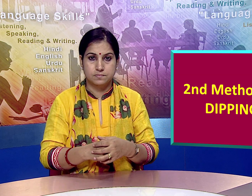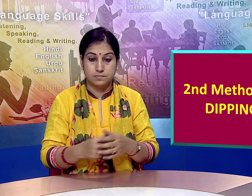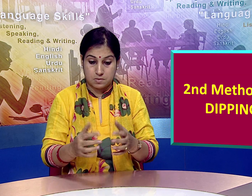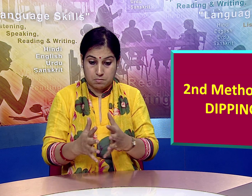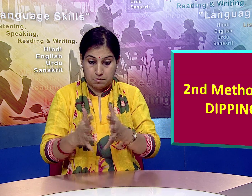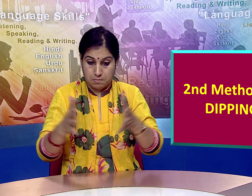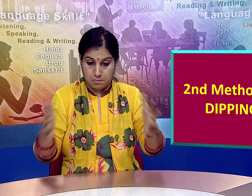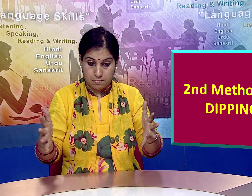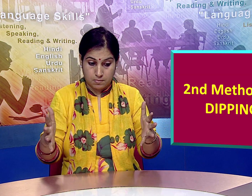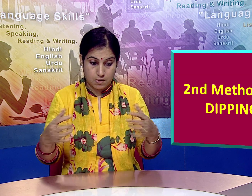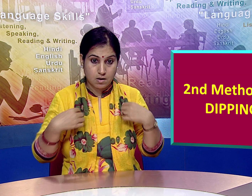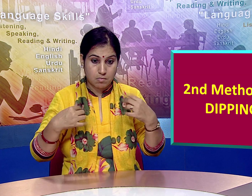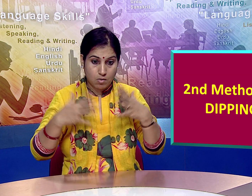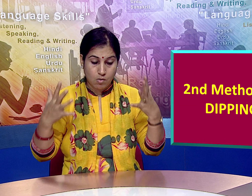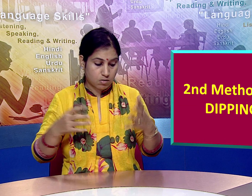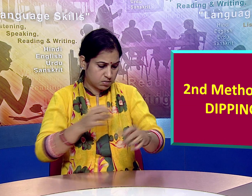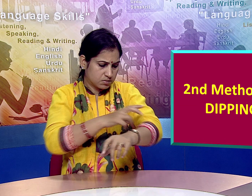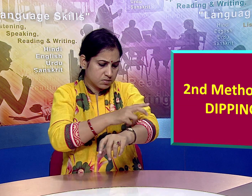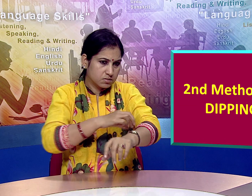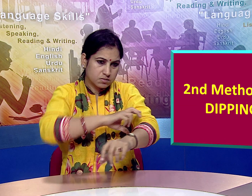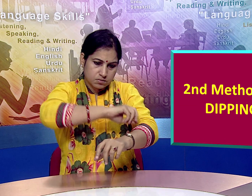large part of the fabric has got stain